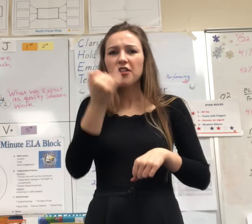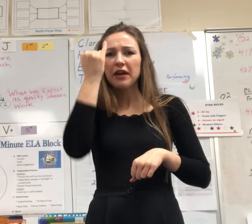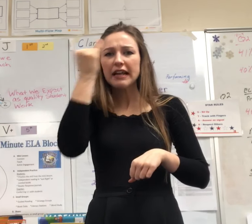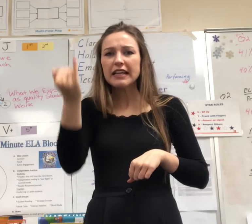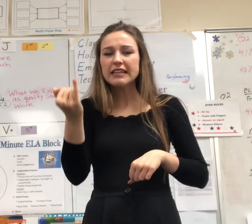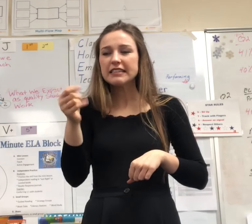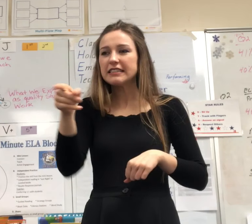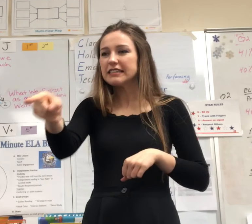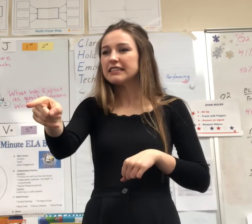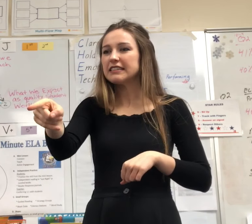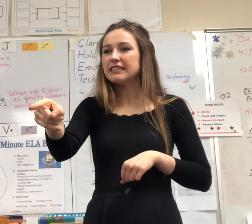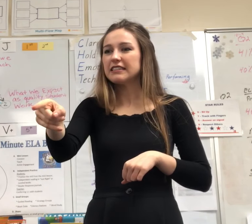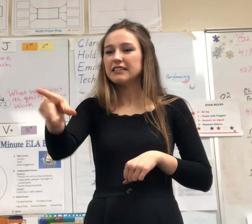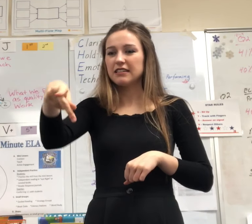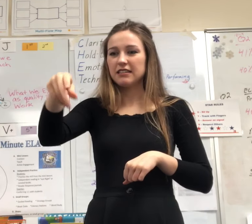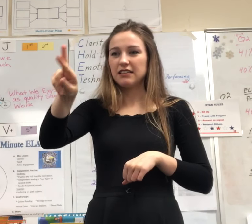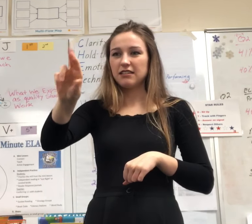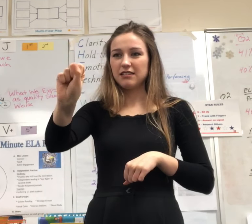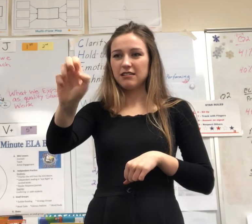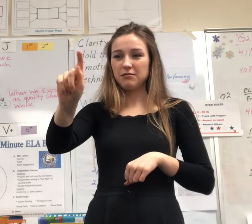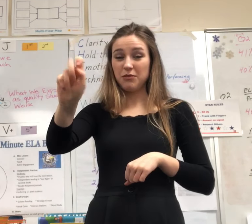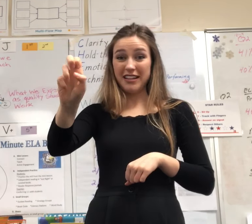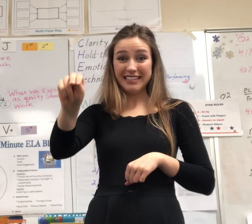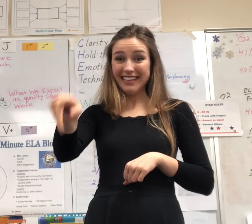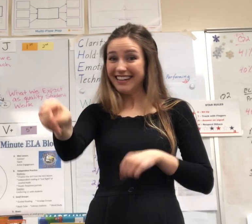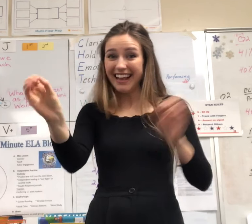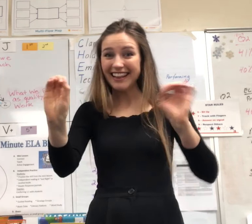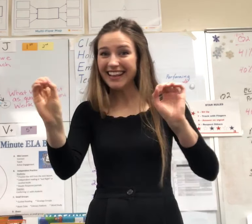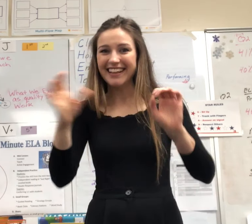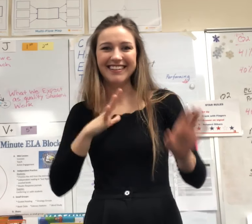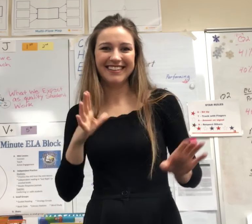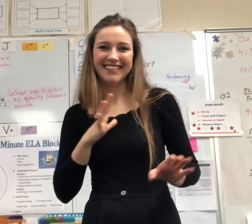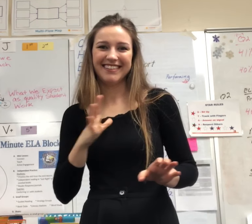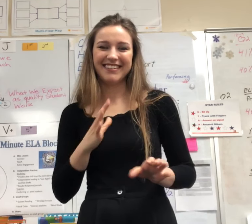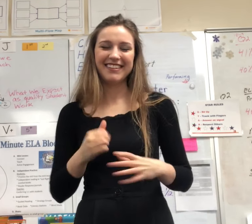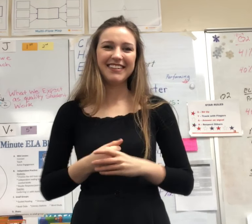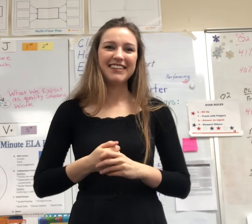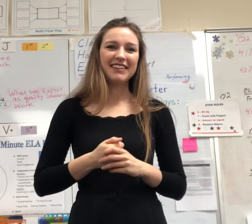Preston? Anything? No? Okay.